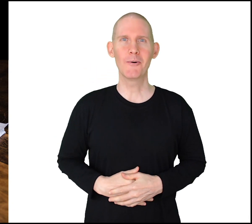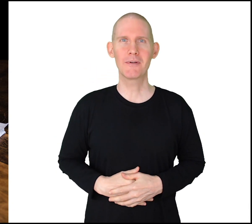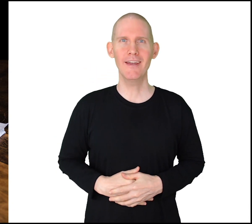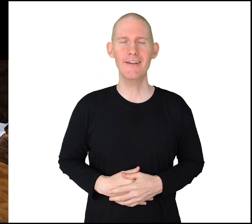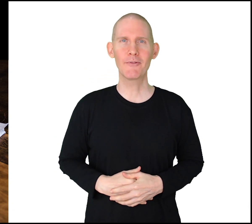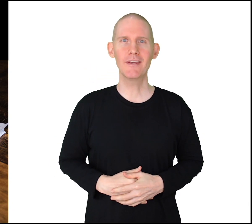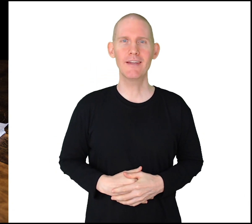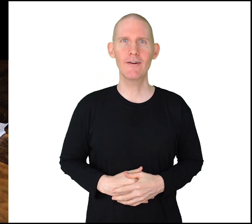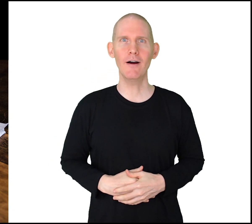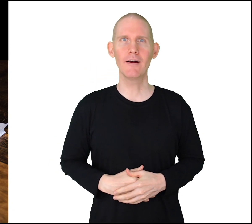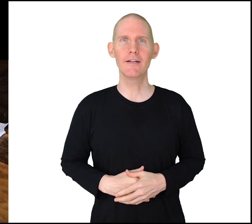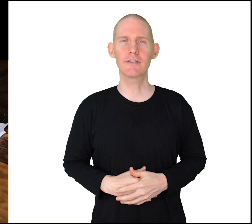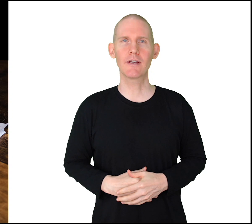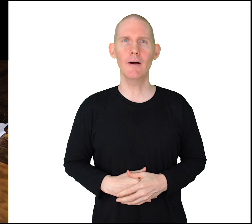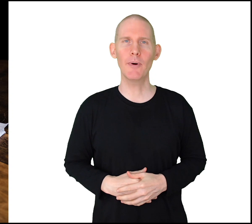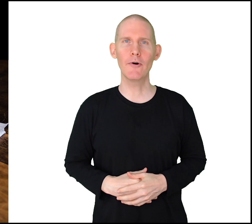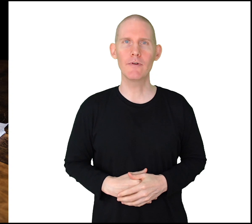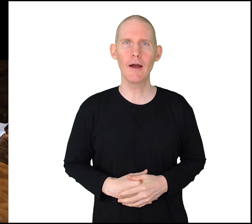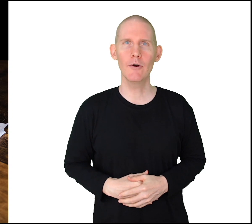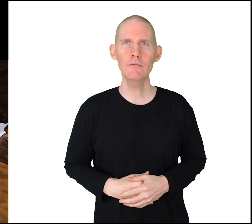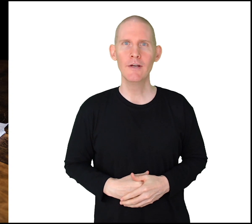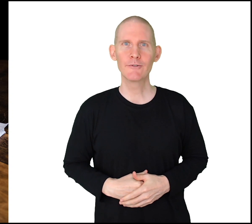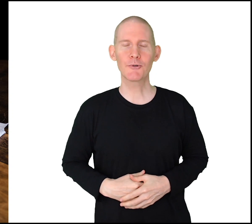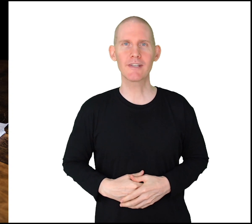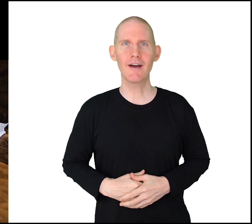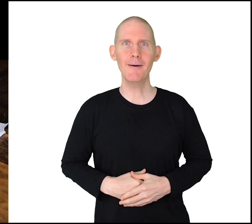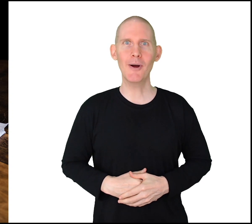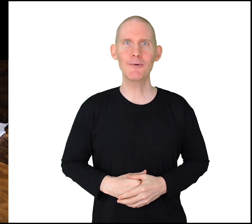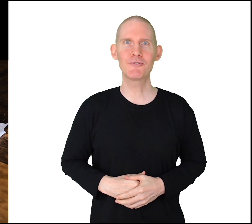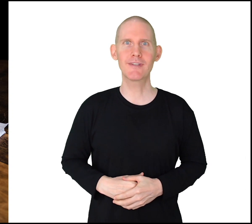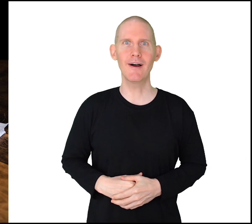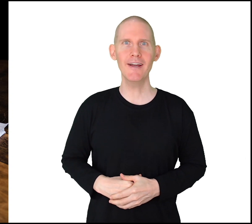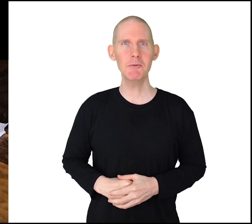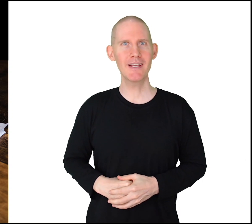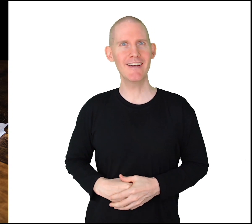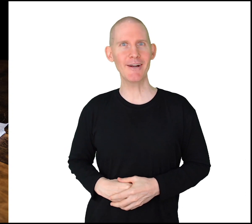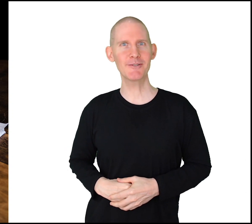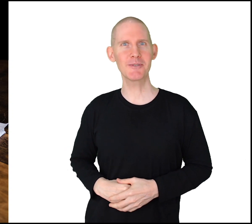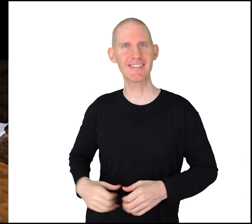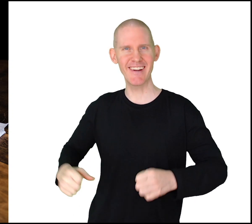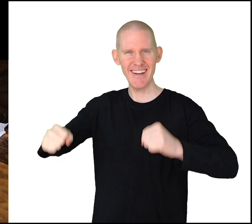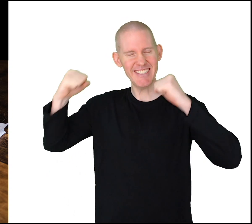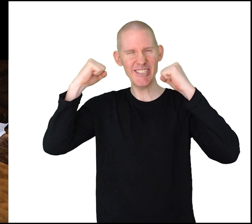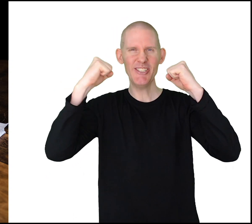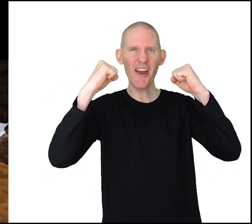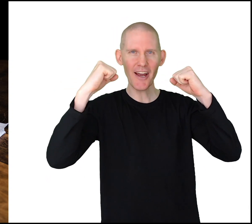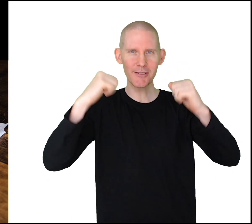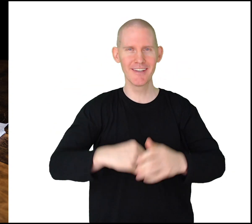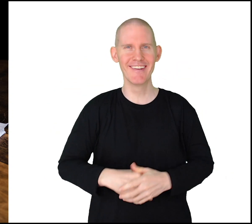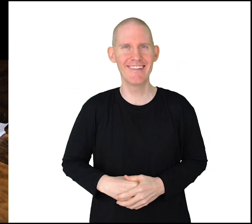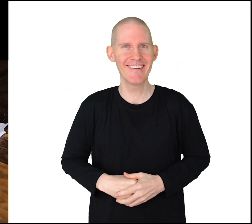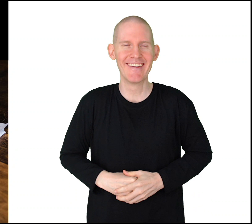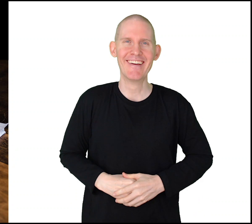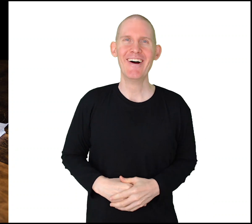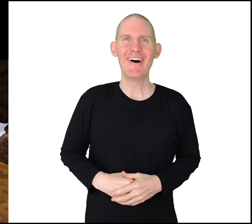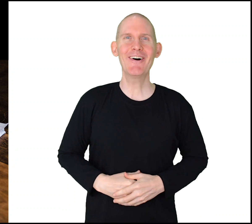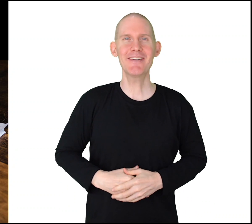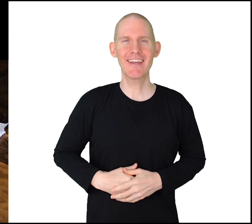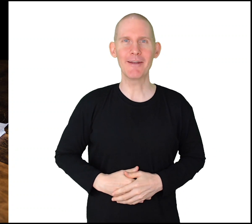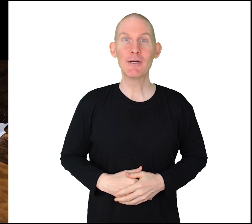Okay, you're thinking, oh, it's a compound noun, so it's a compound sign. We get an extra sign? Yes! Okay, so